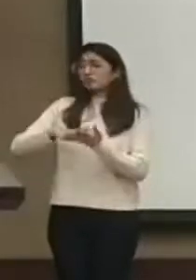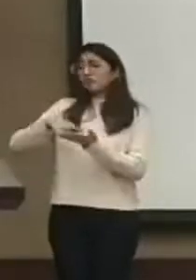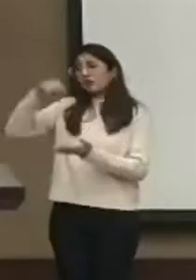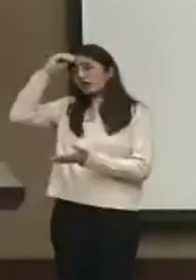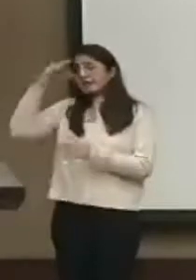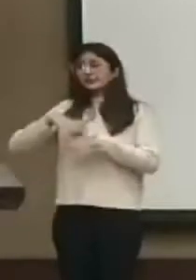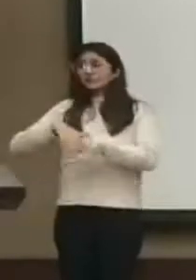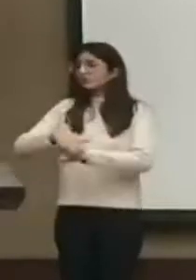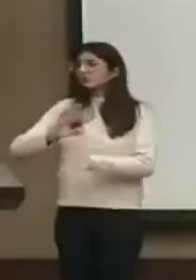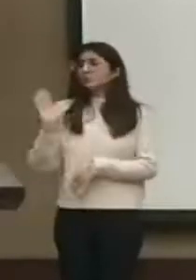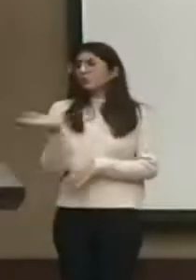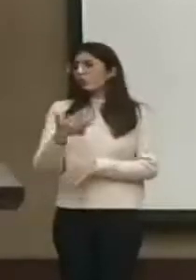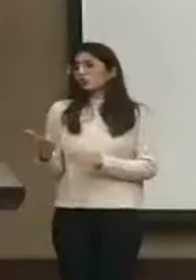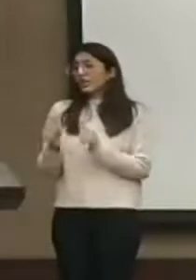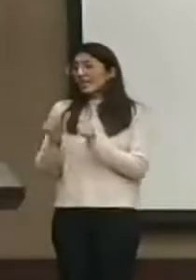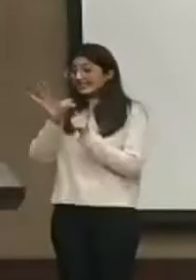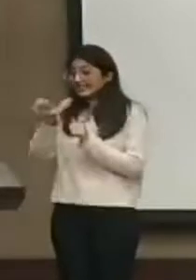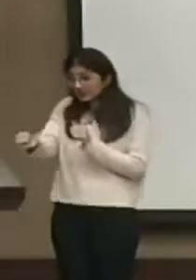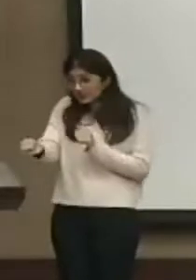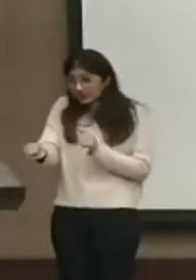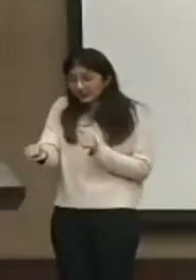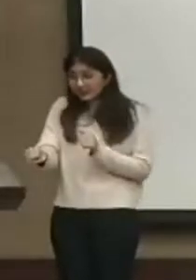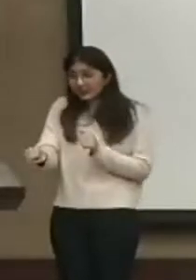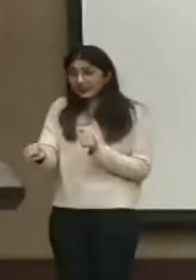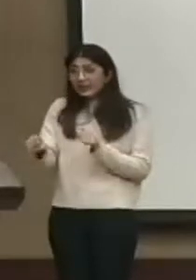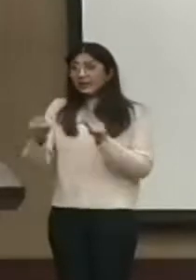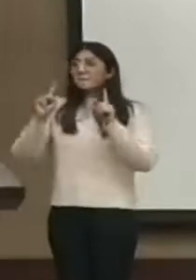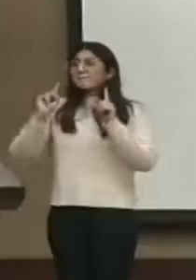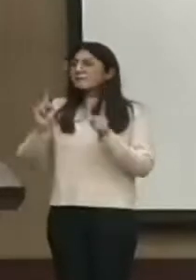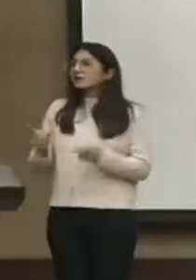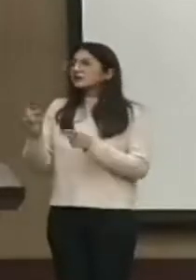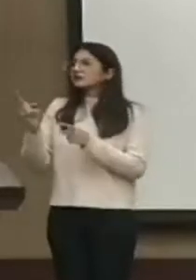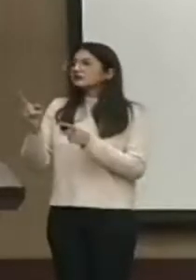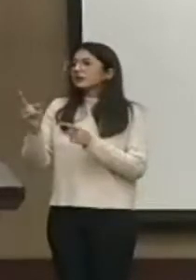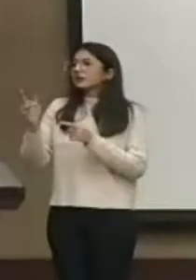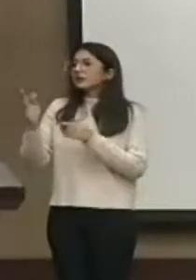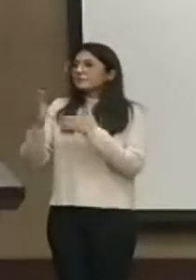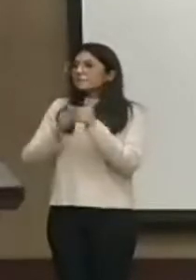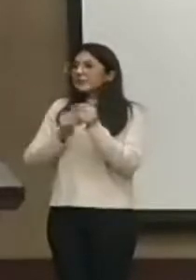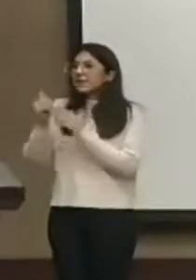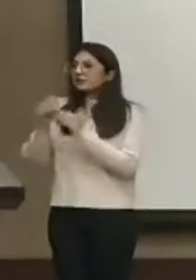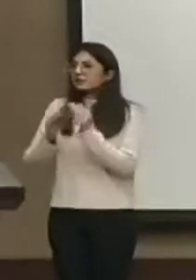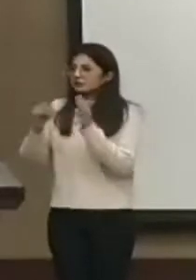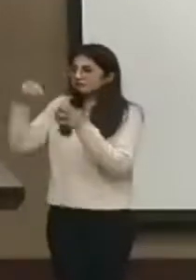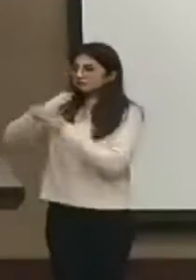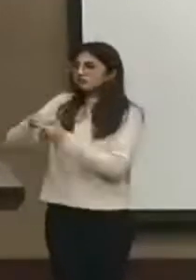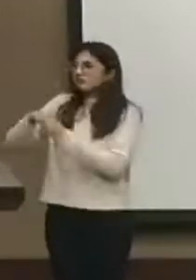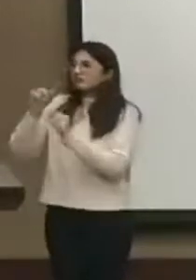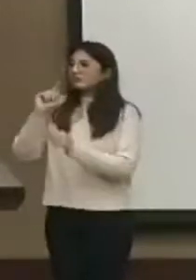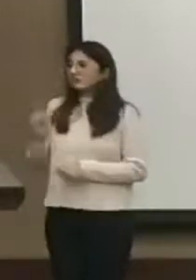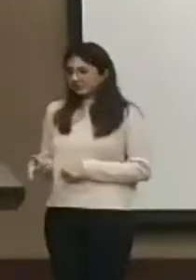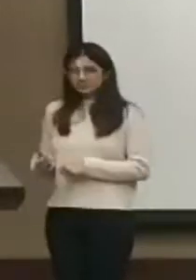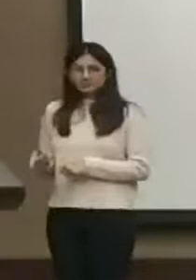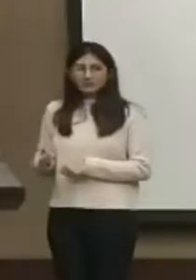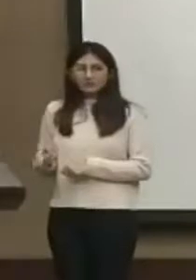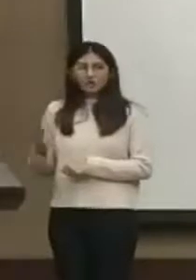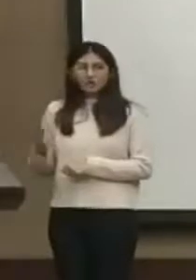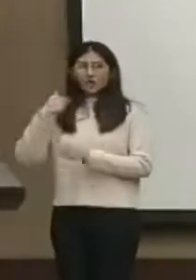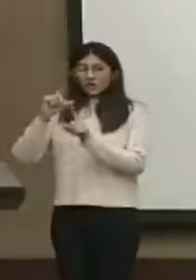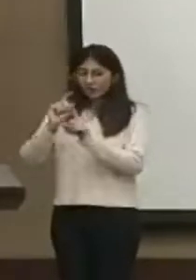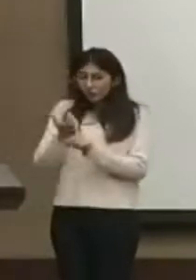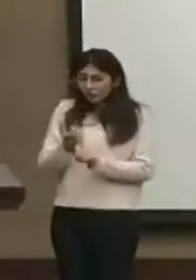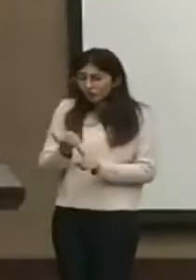this for us has been that accessibility has to be built in and not bolted on. And therefore, it is built in into our culture,